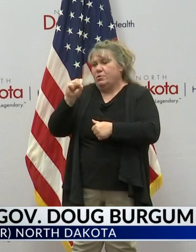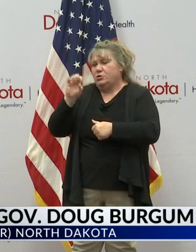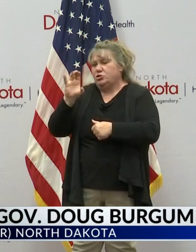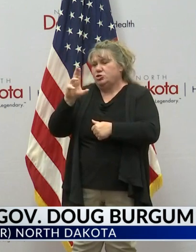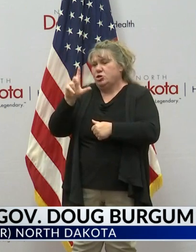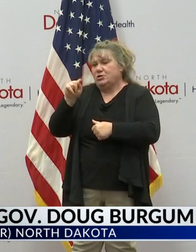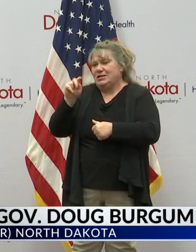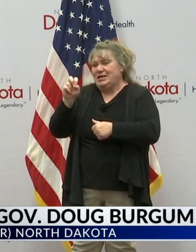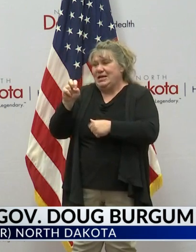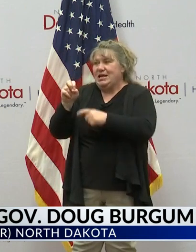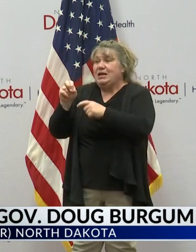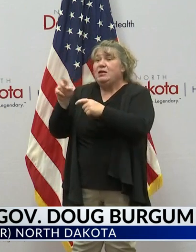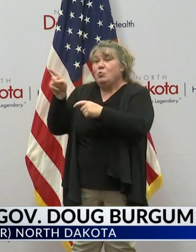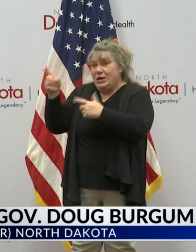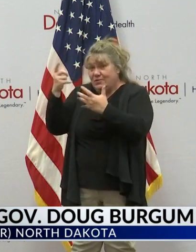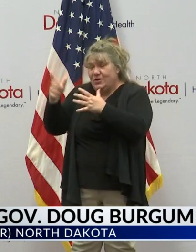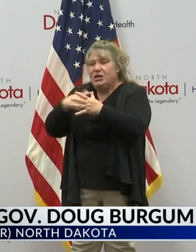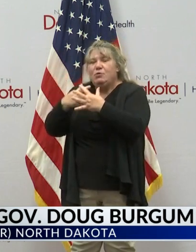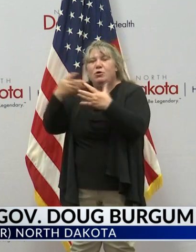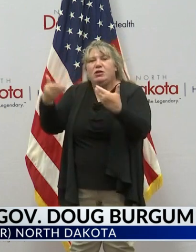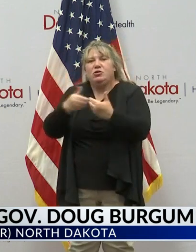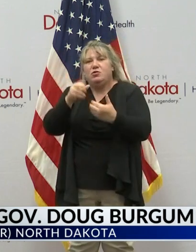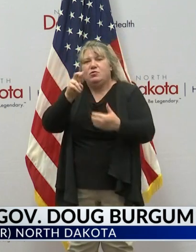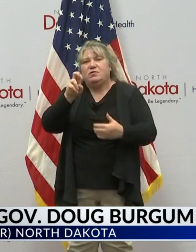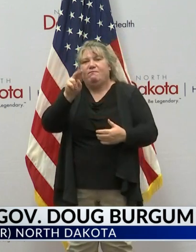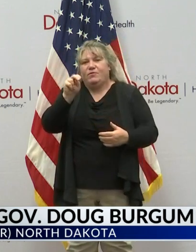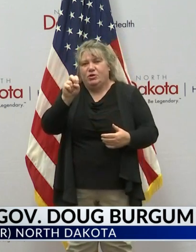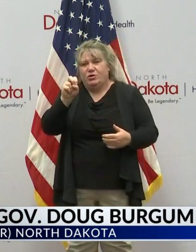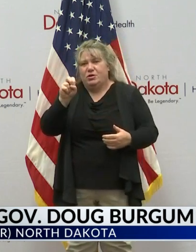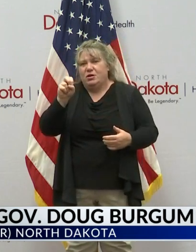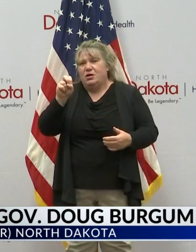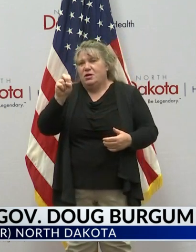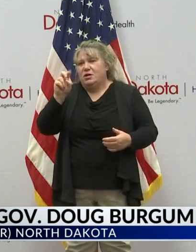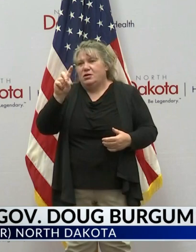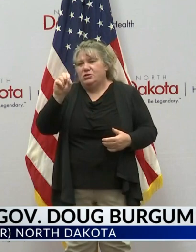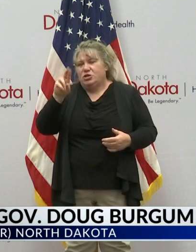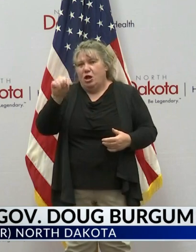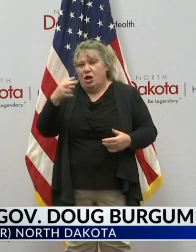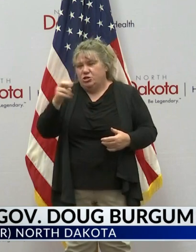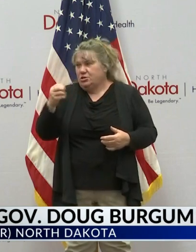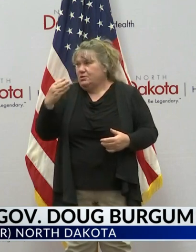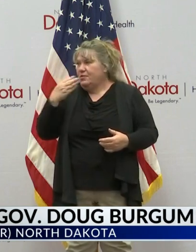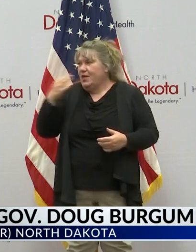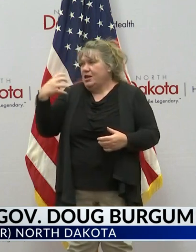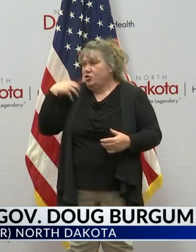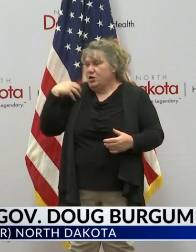introduce Vern Dosch right after that. Thank you both for being here, but General, come on up.